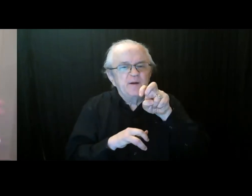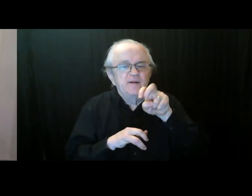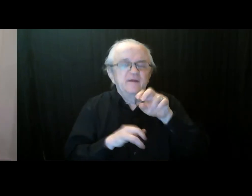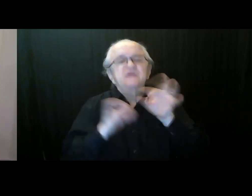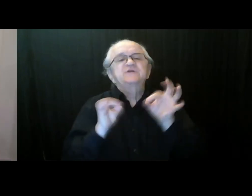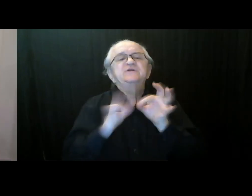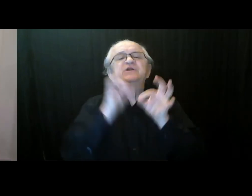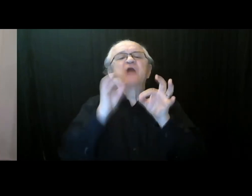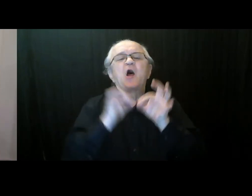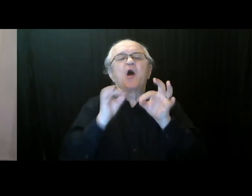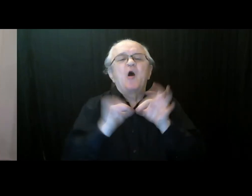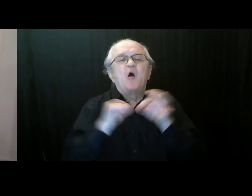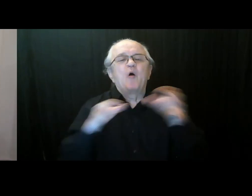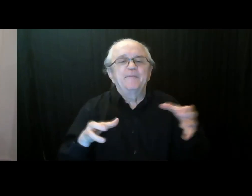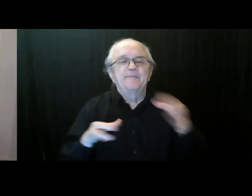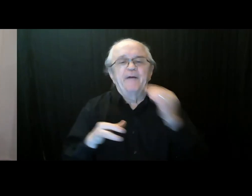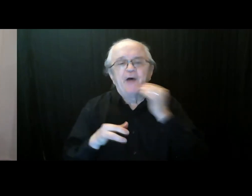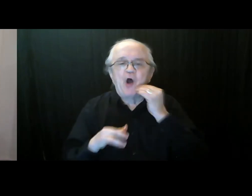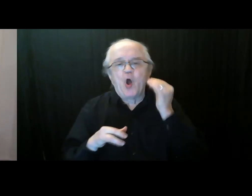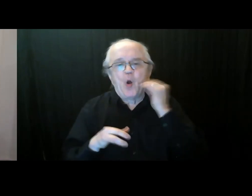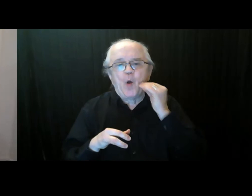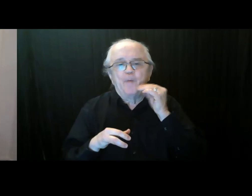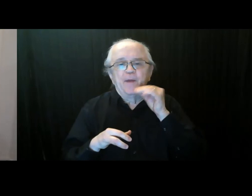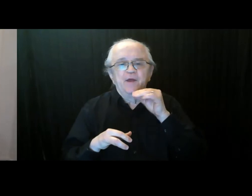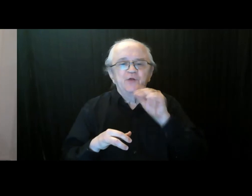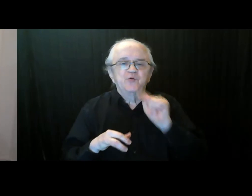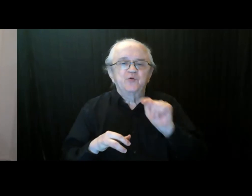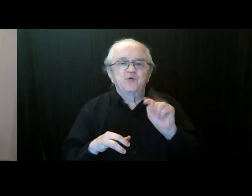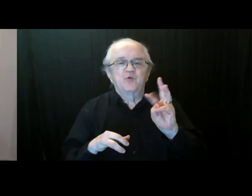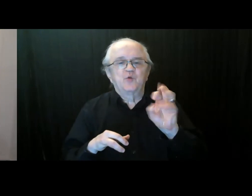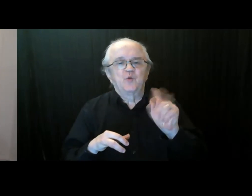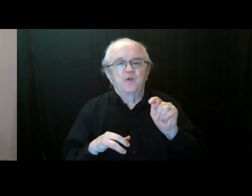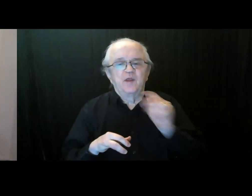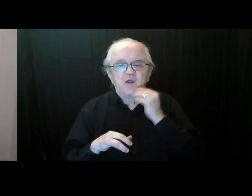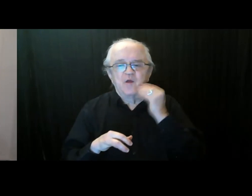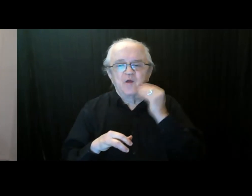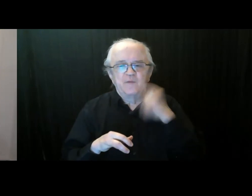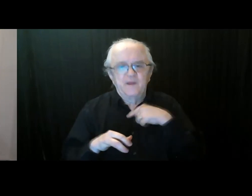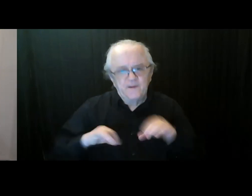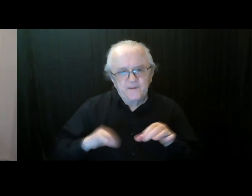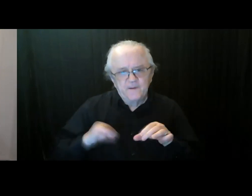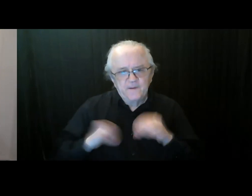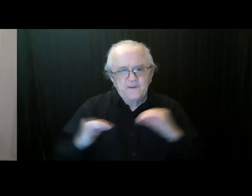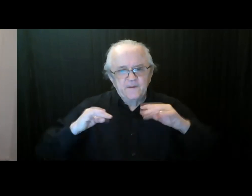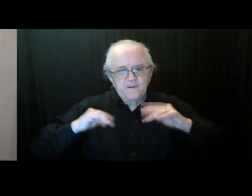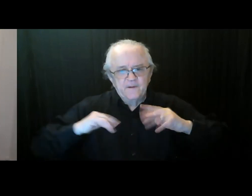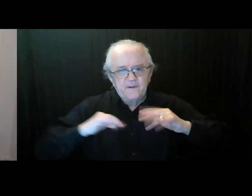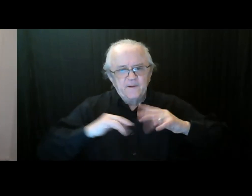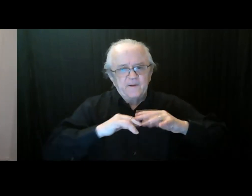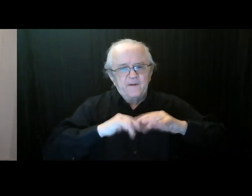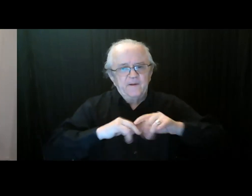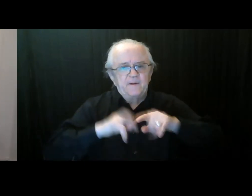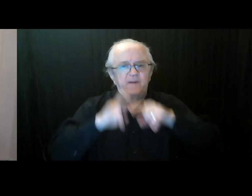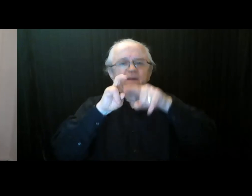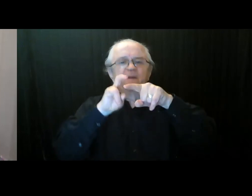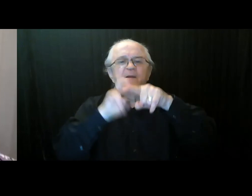"Home, Tweet, Home." I cross-stitched the sampler, took it outside, and hung it on